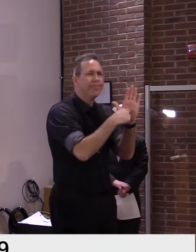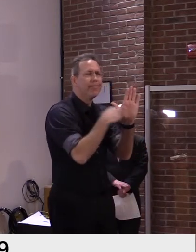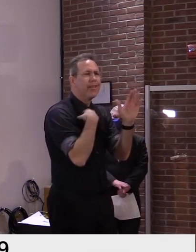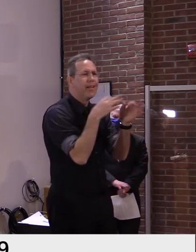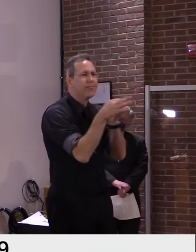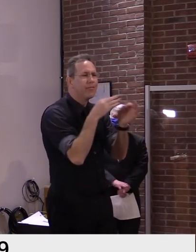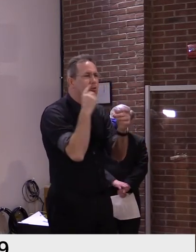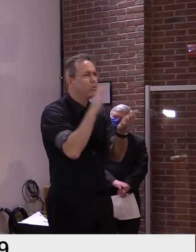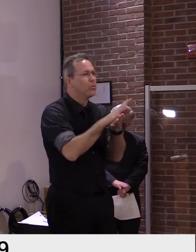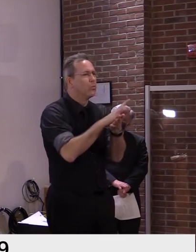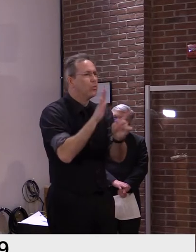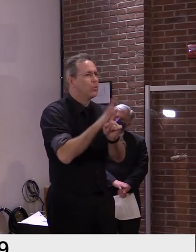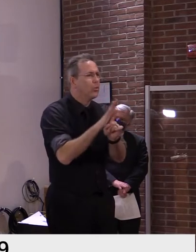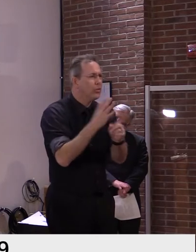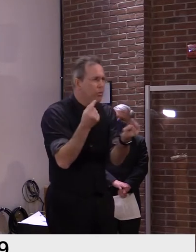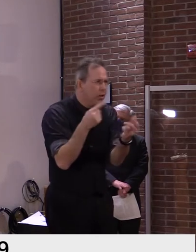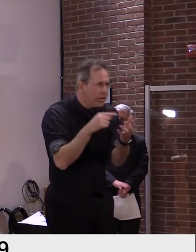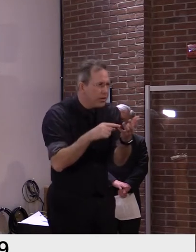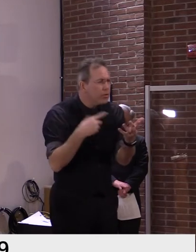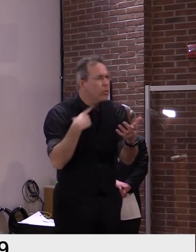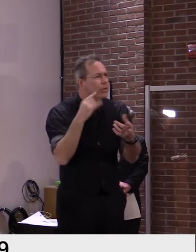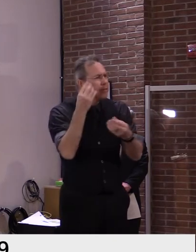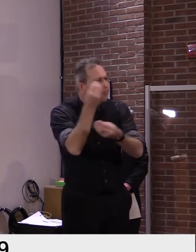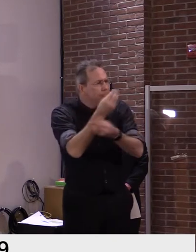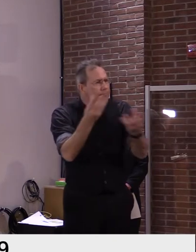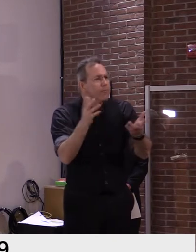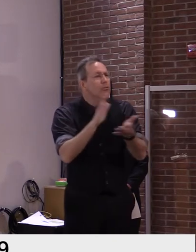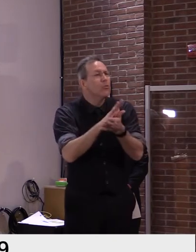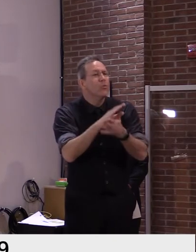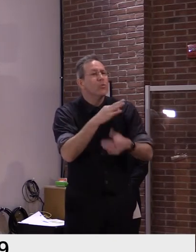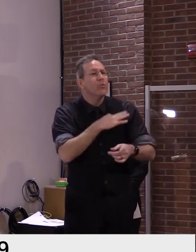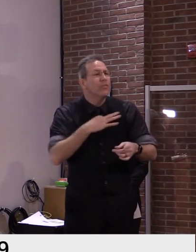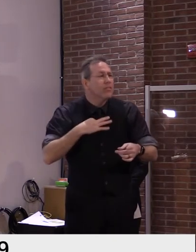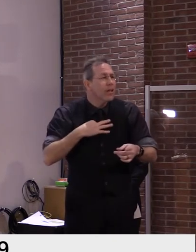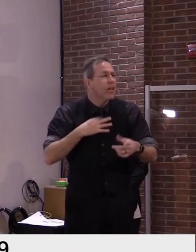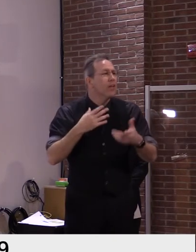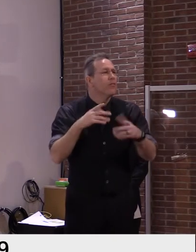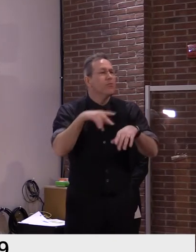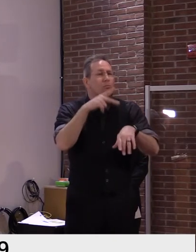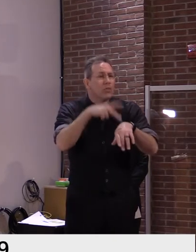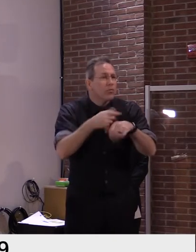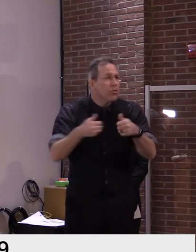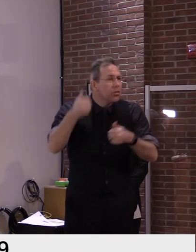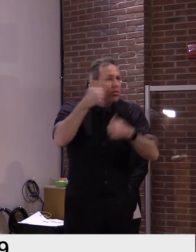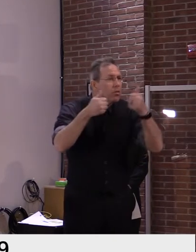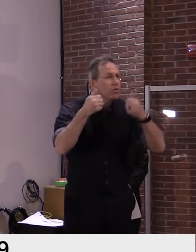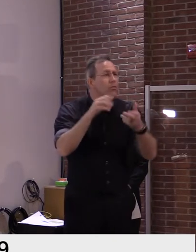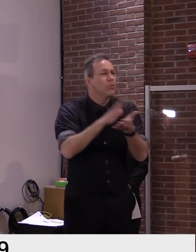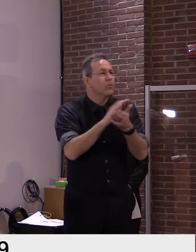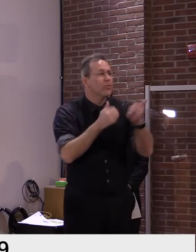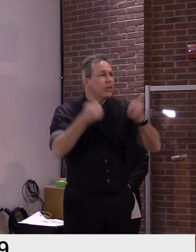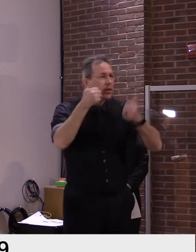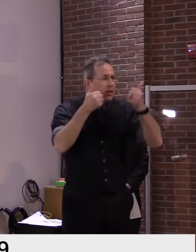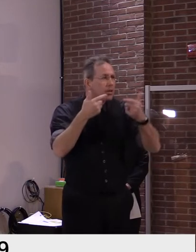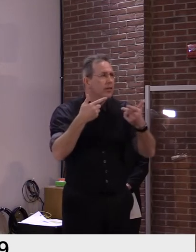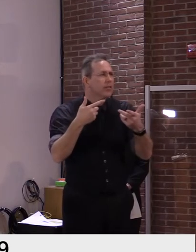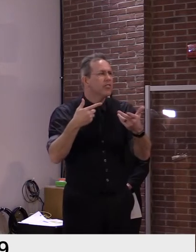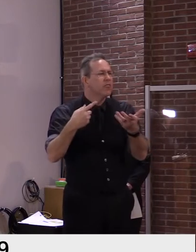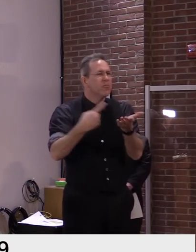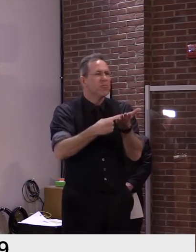to those in the educational community that wearing, continuing to wear masks is important. It's essential.